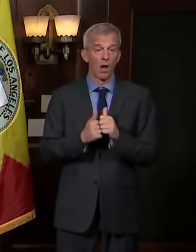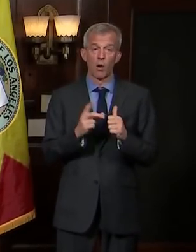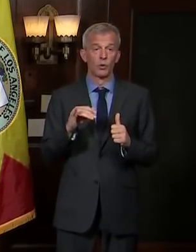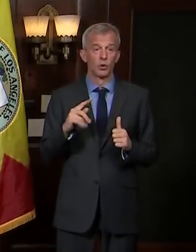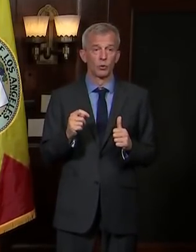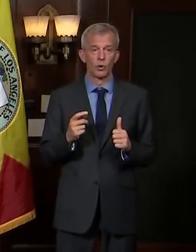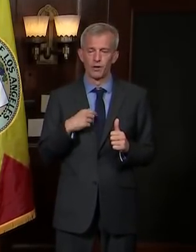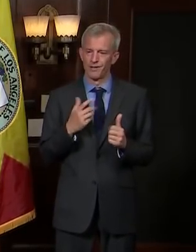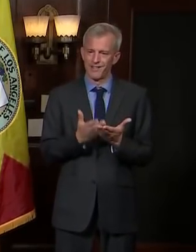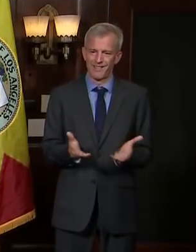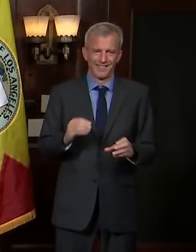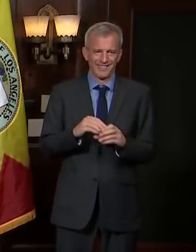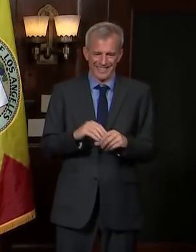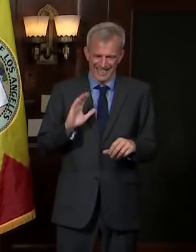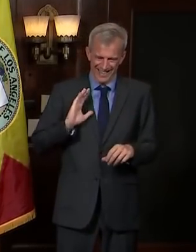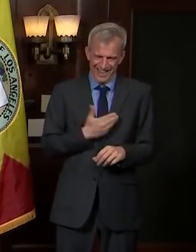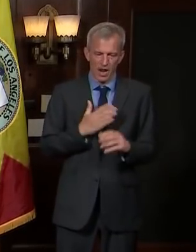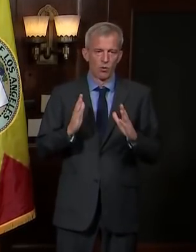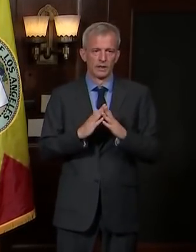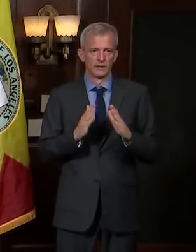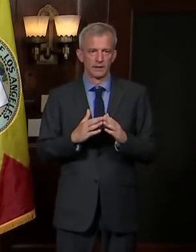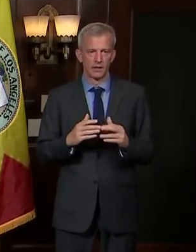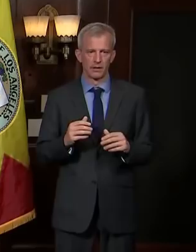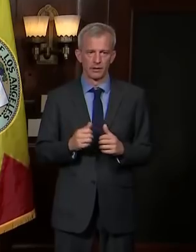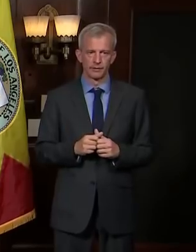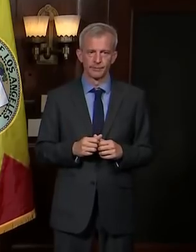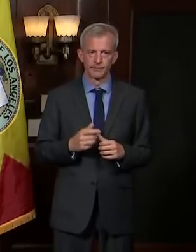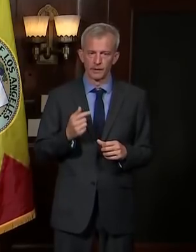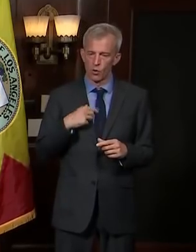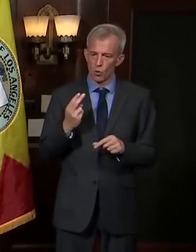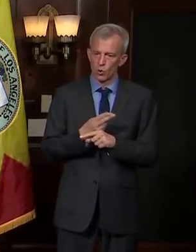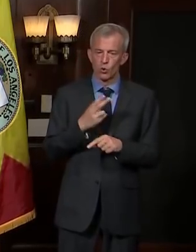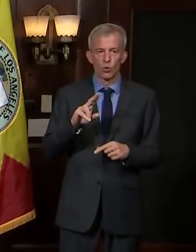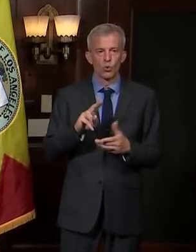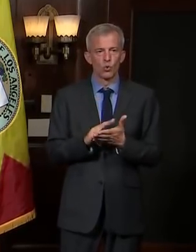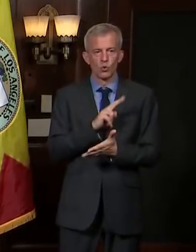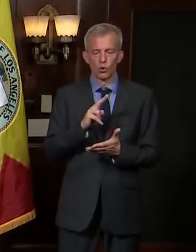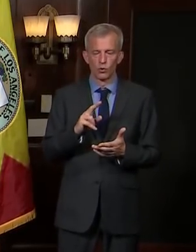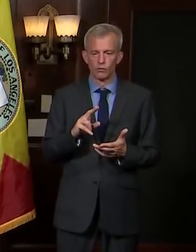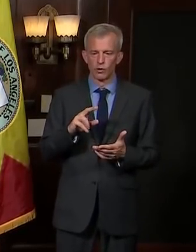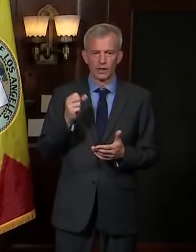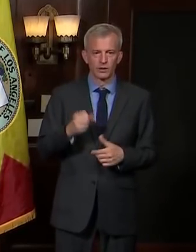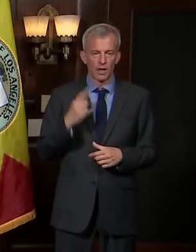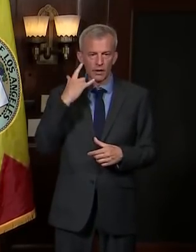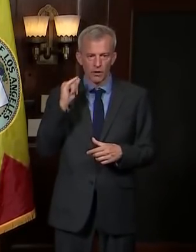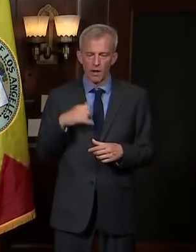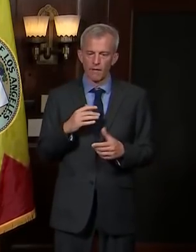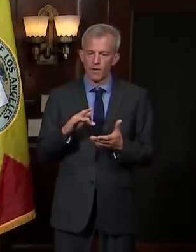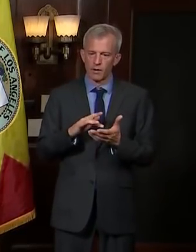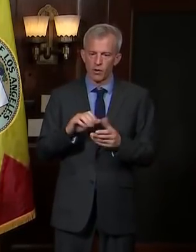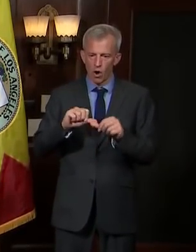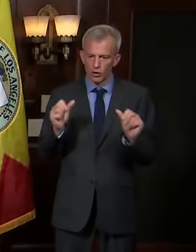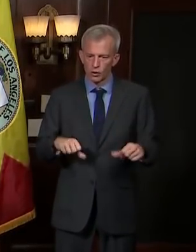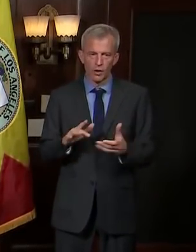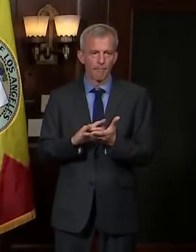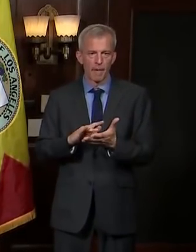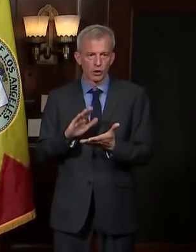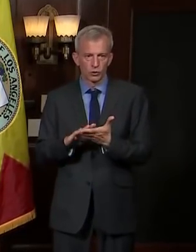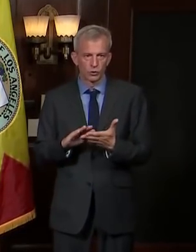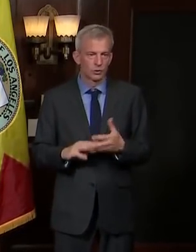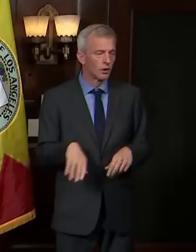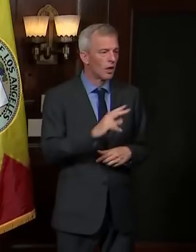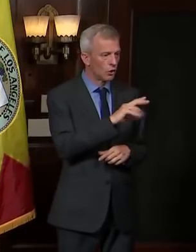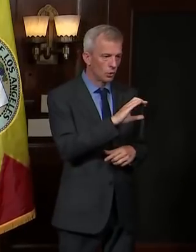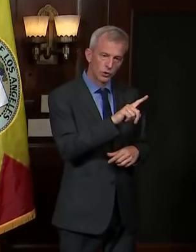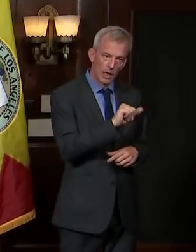backyard, developing prototypes and designs with USC's architecture, engineering, and medical schools. We're working with UCLA, see, we work both sides of